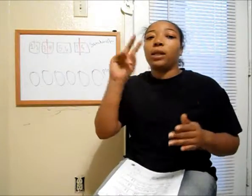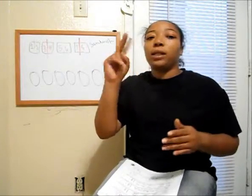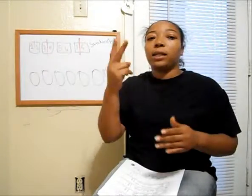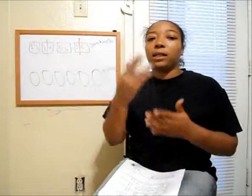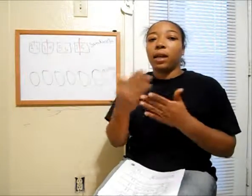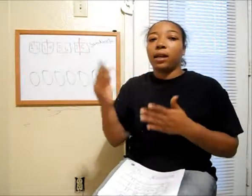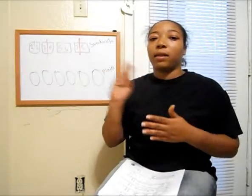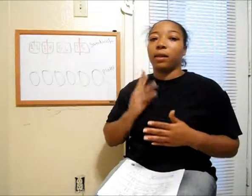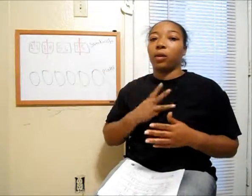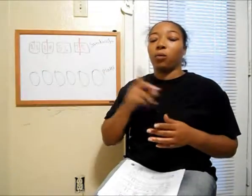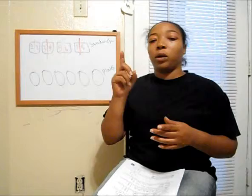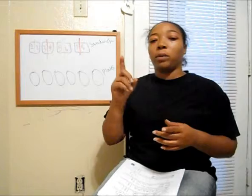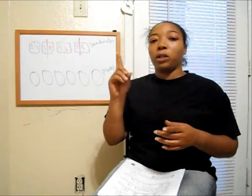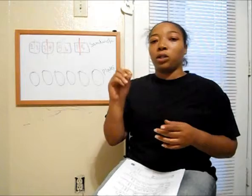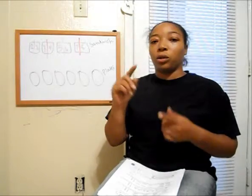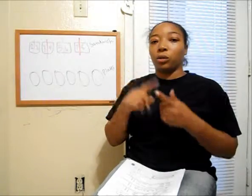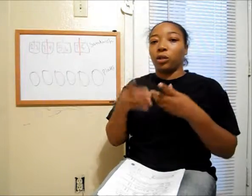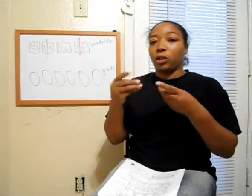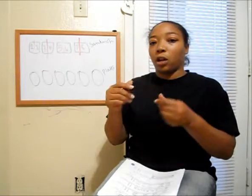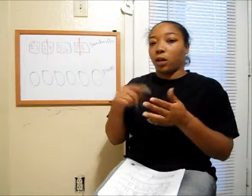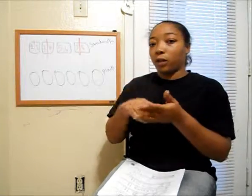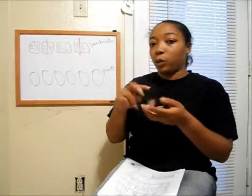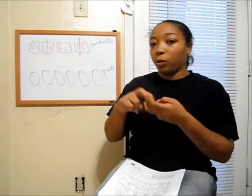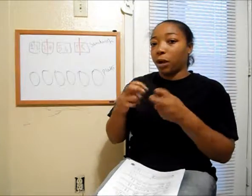the second thing we must do to solve this problem?